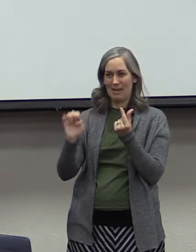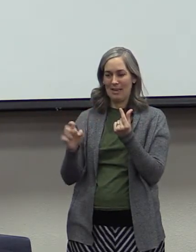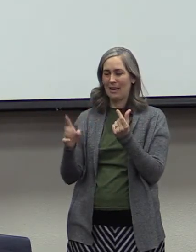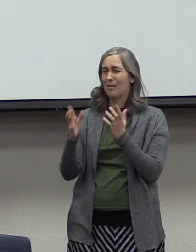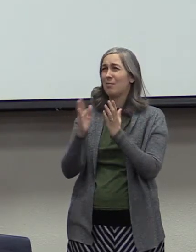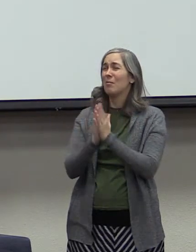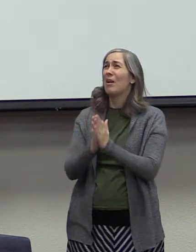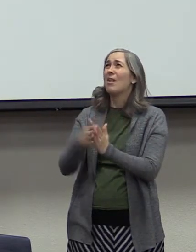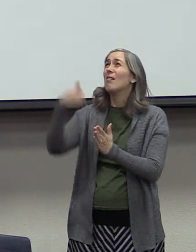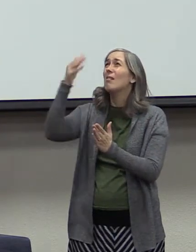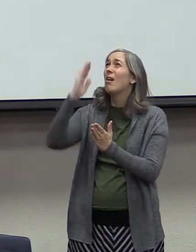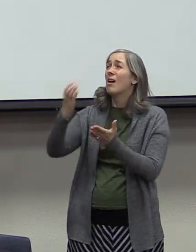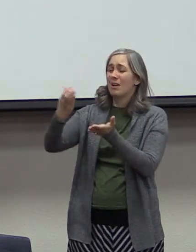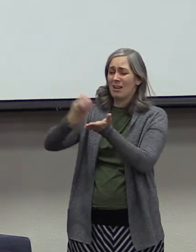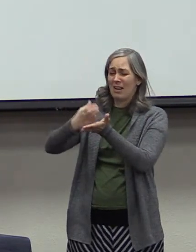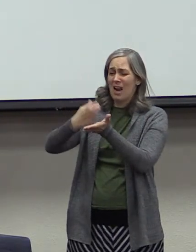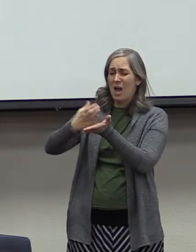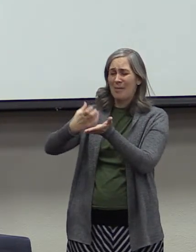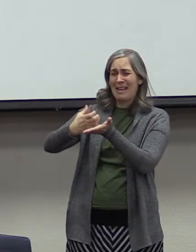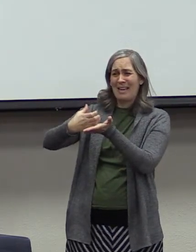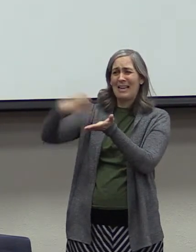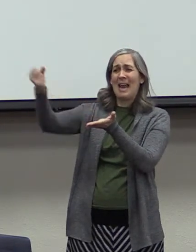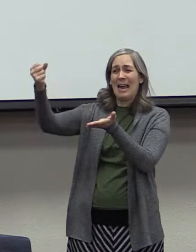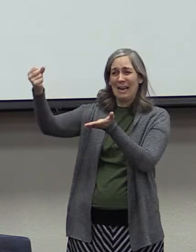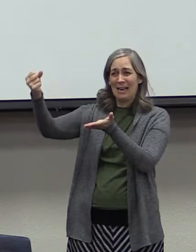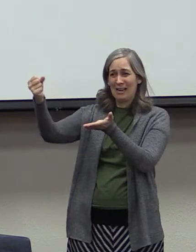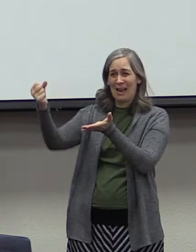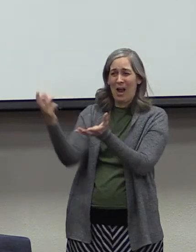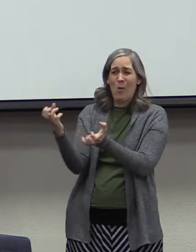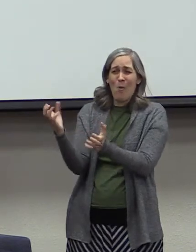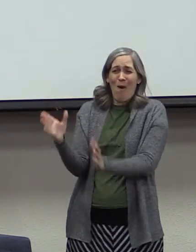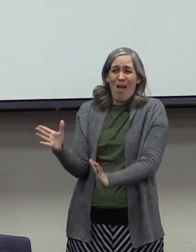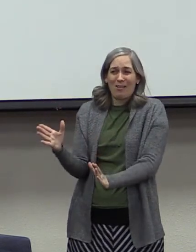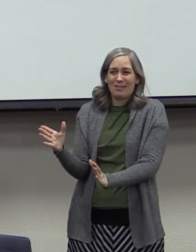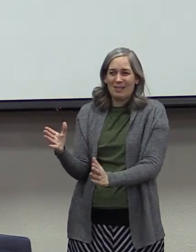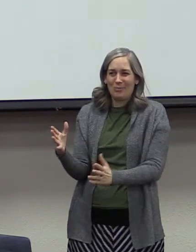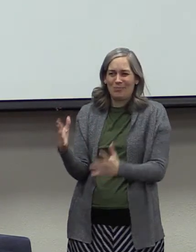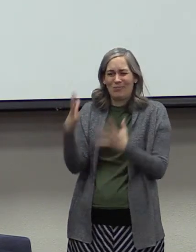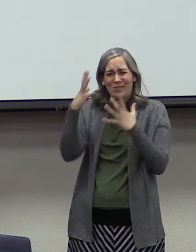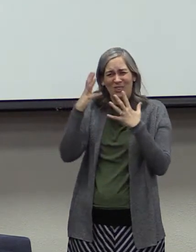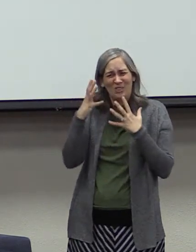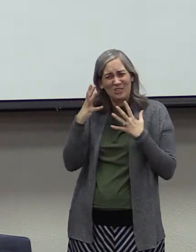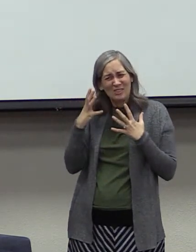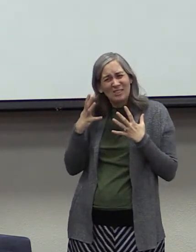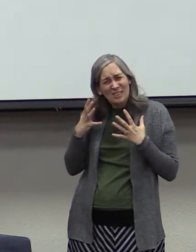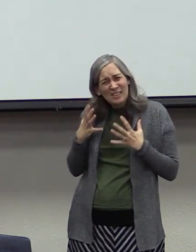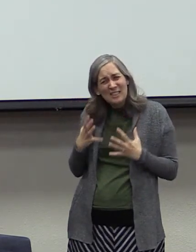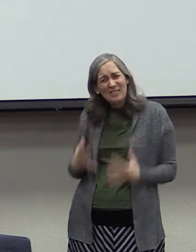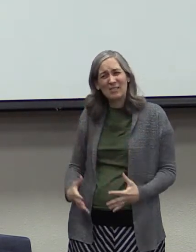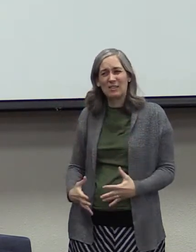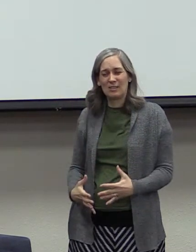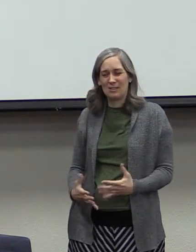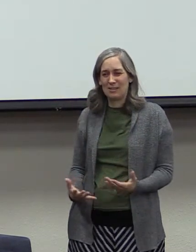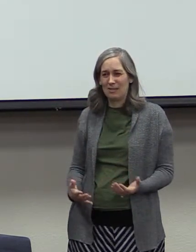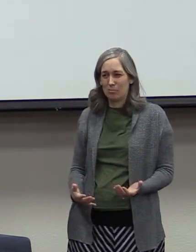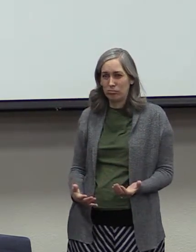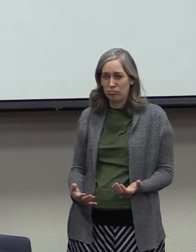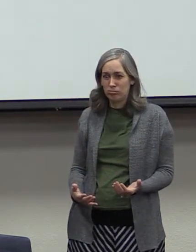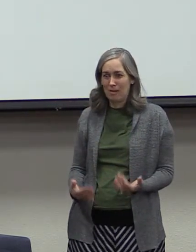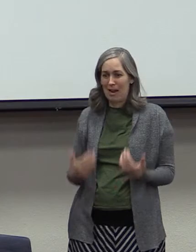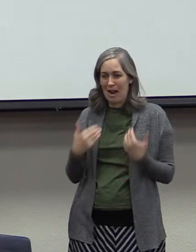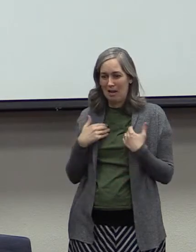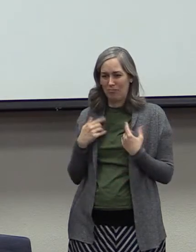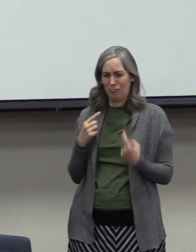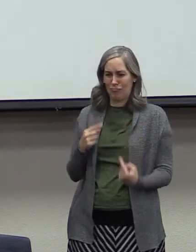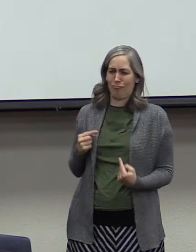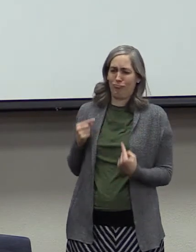cup pass from me. That's what he was wanted. He was grieved. He was filled with